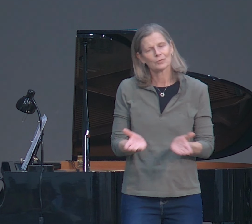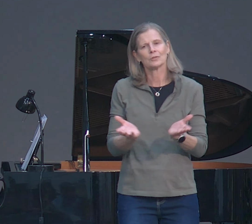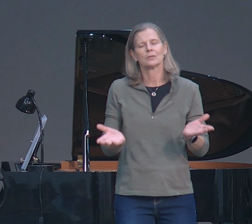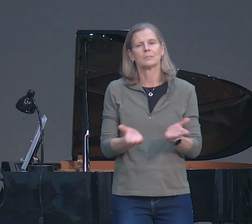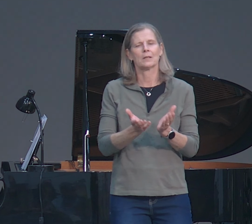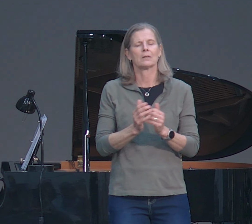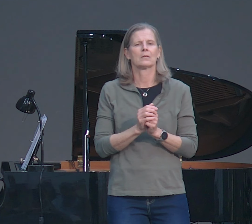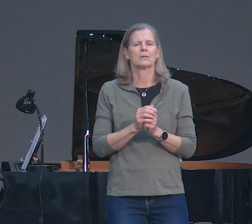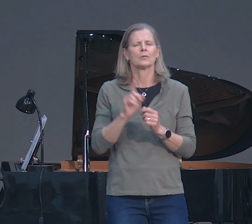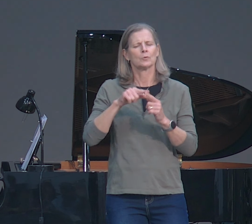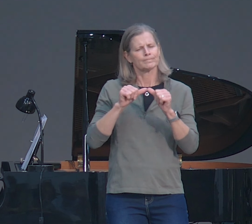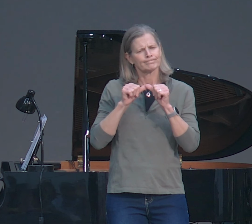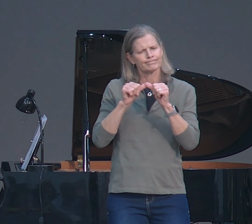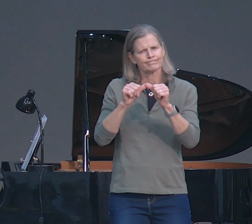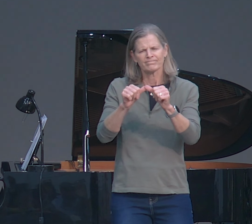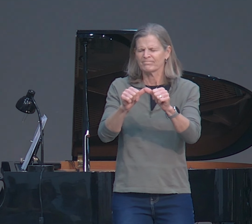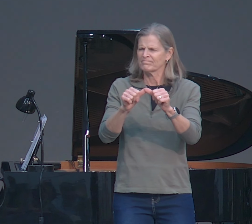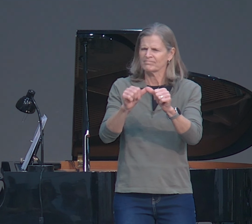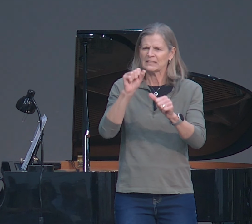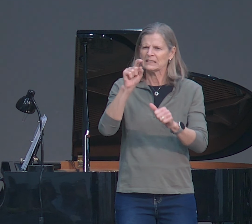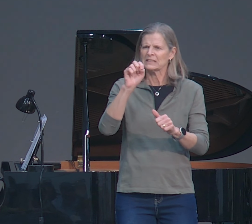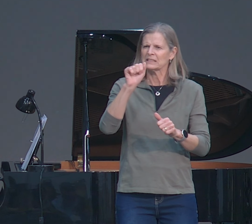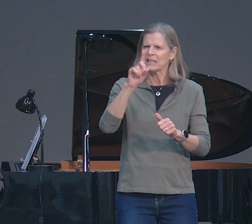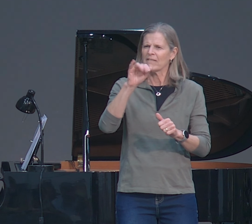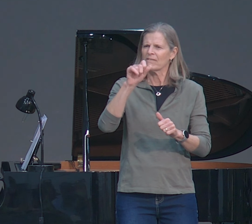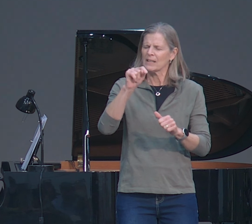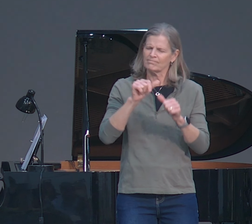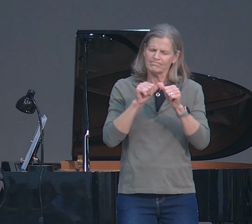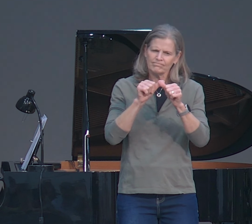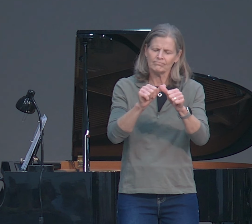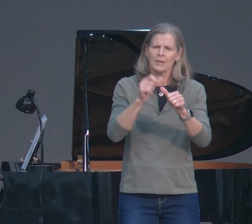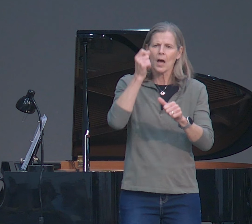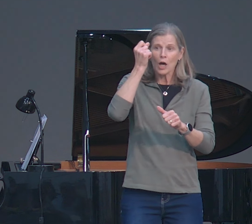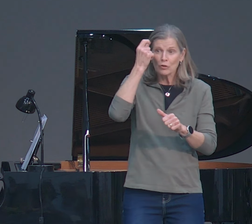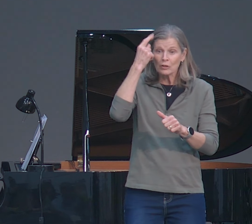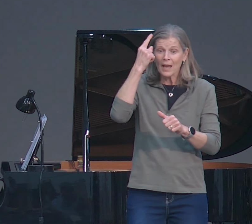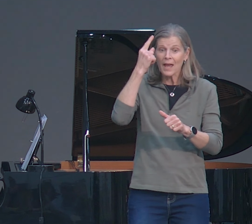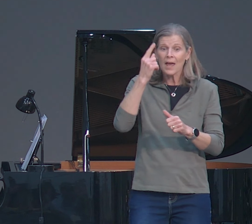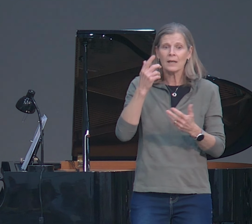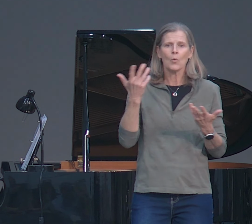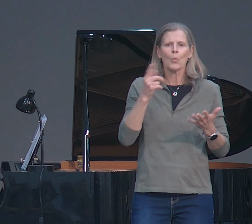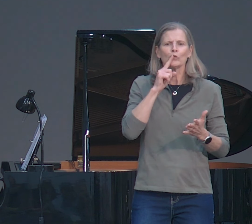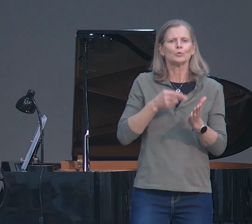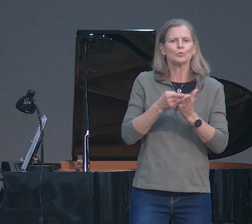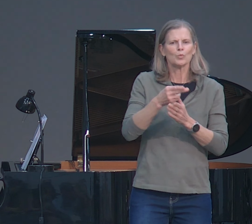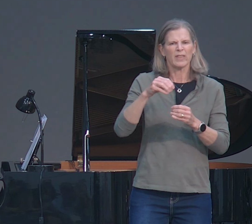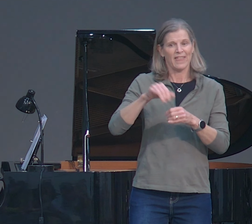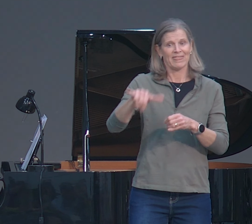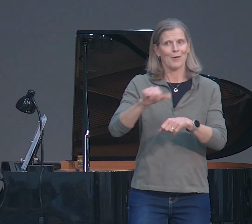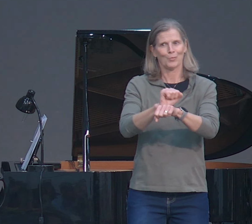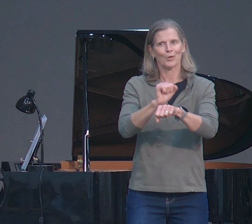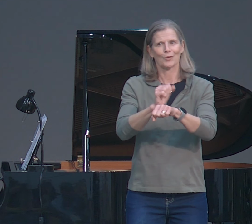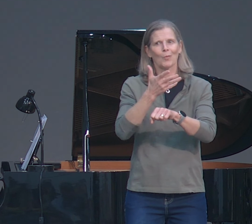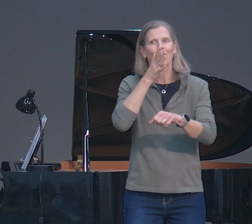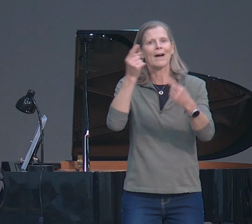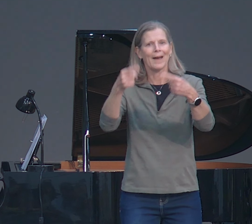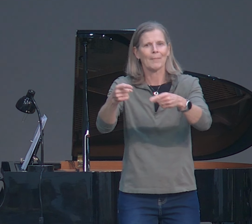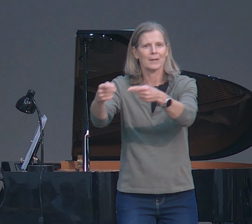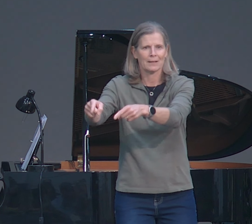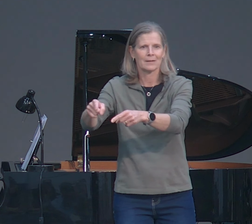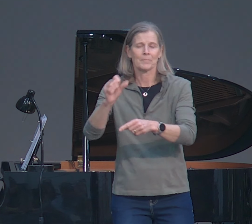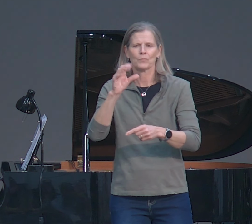They're to remain steadfast. They're to understand the sober realities of the mission. And hopefully, when we wrap up this